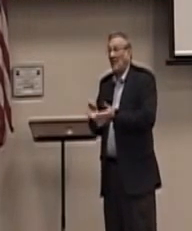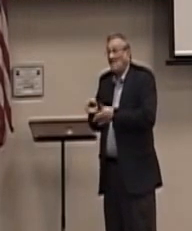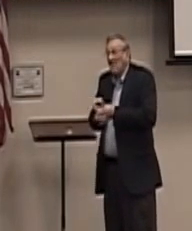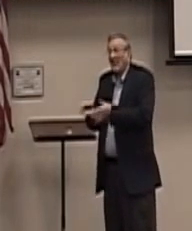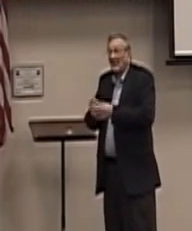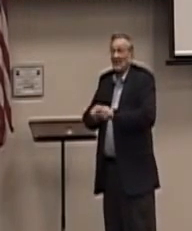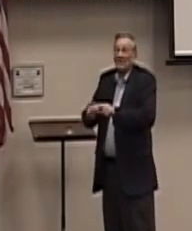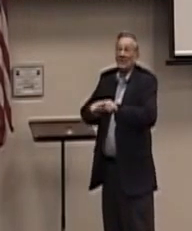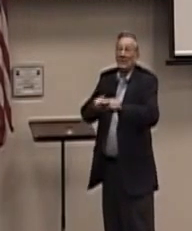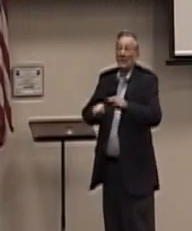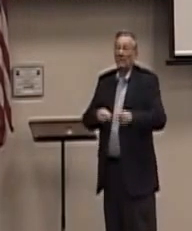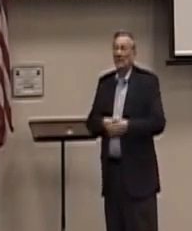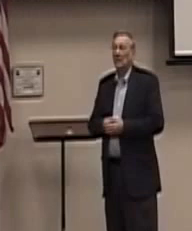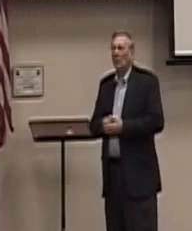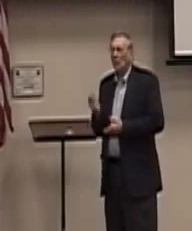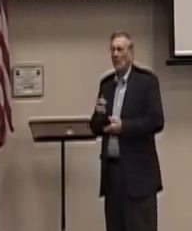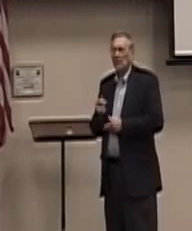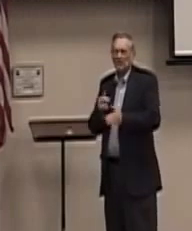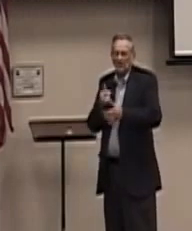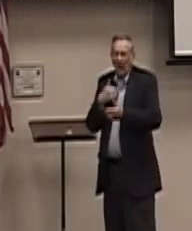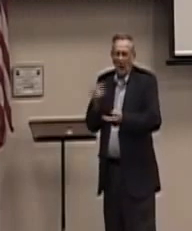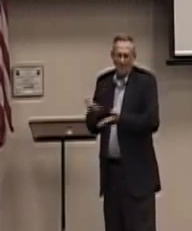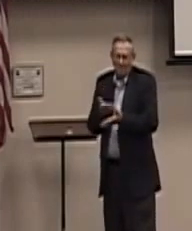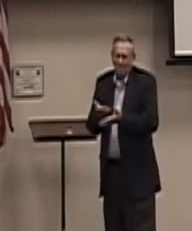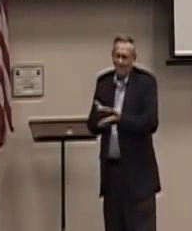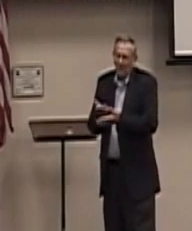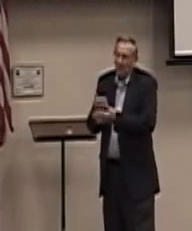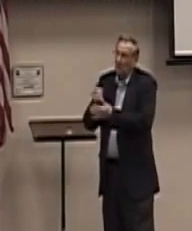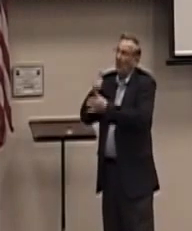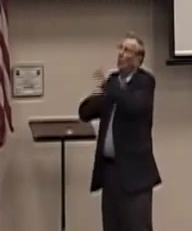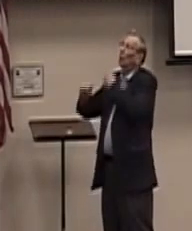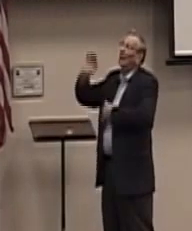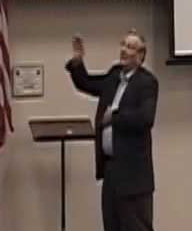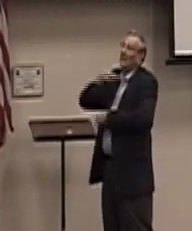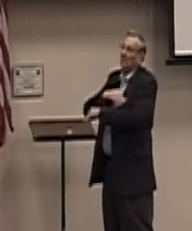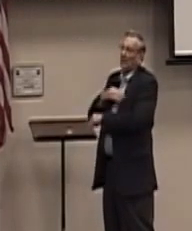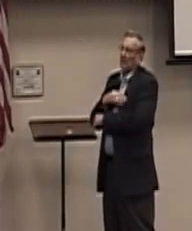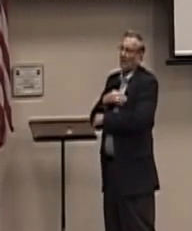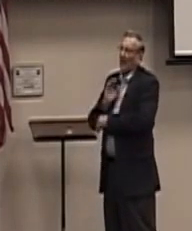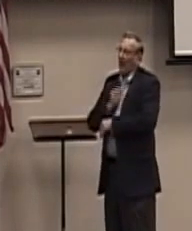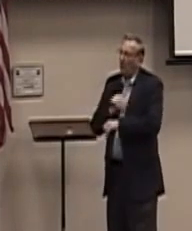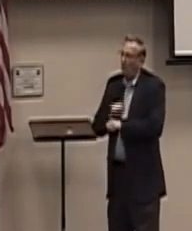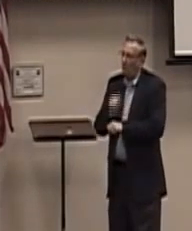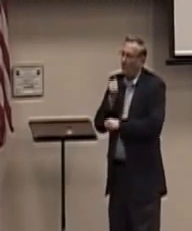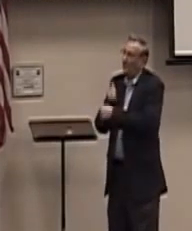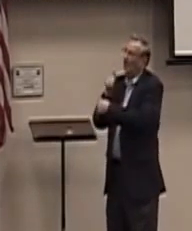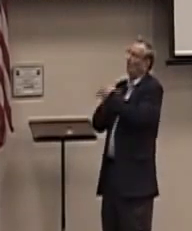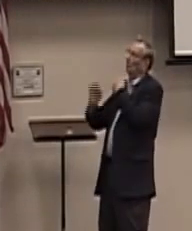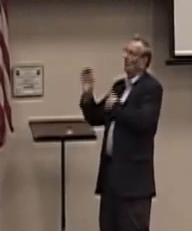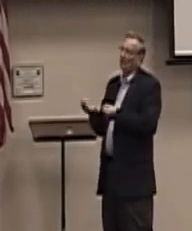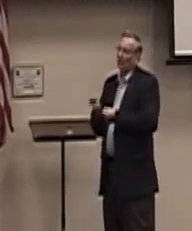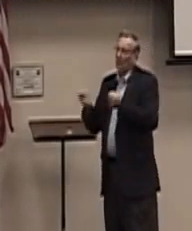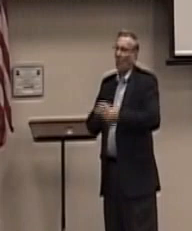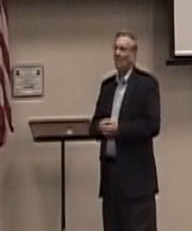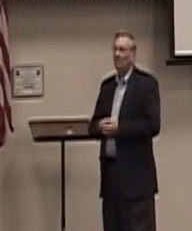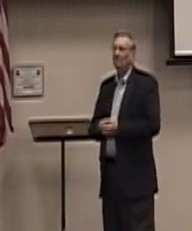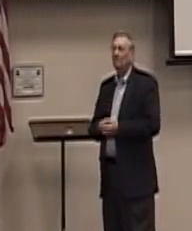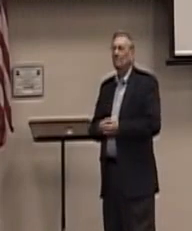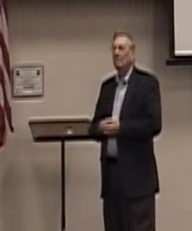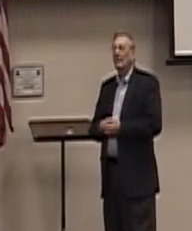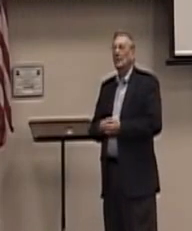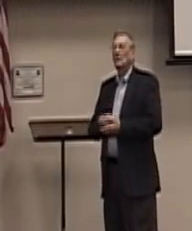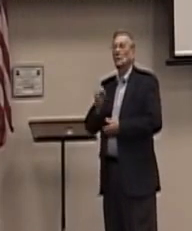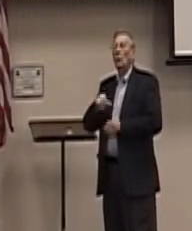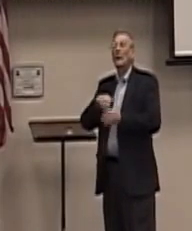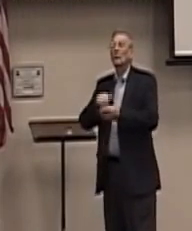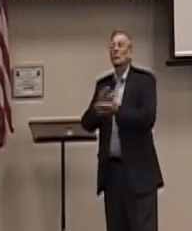be submissive to His mission, right? And that's a lot of fun. So in the